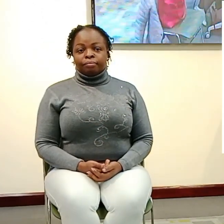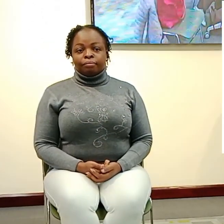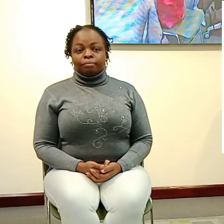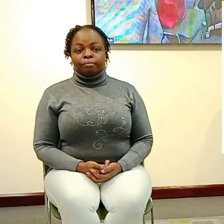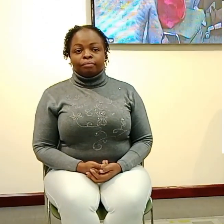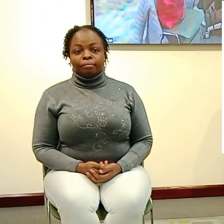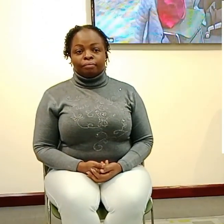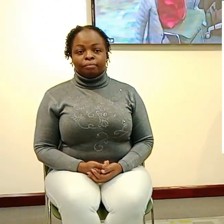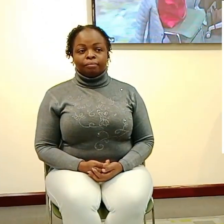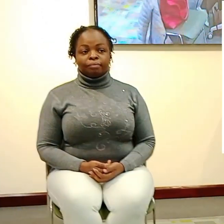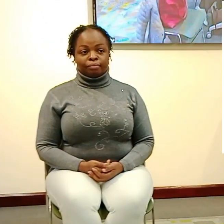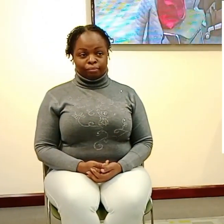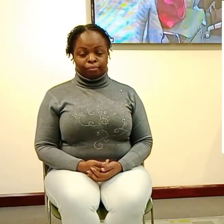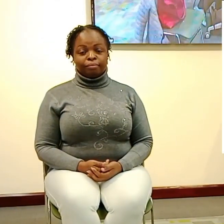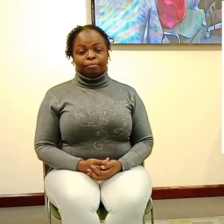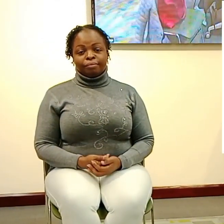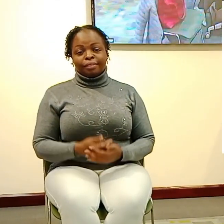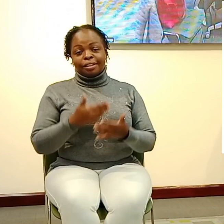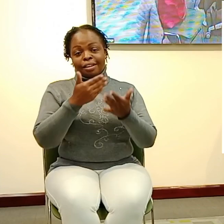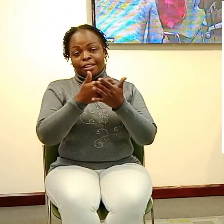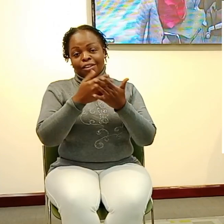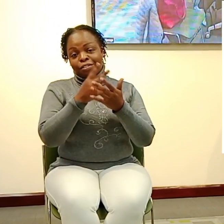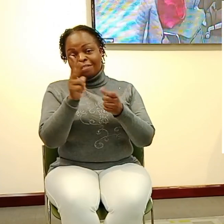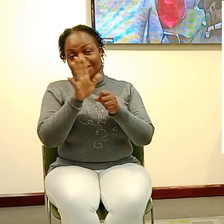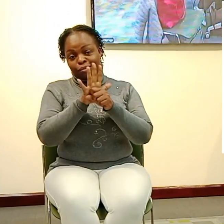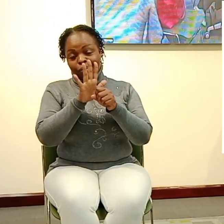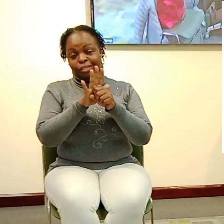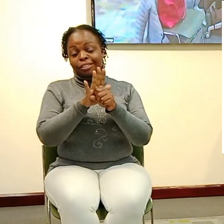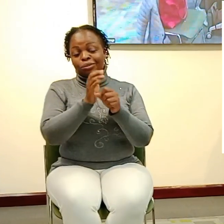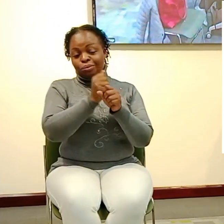much, sir. We really appreciate the work you've done for Kenya.